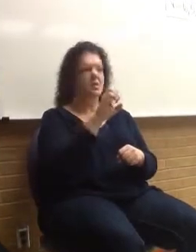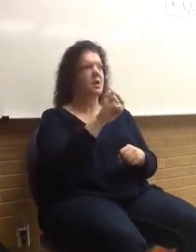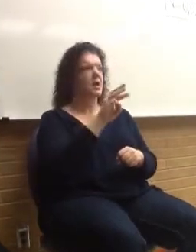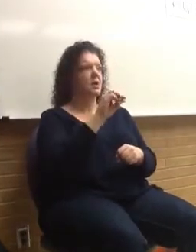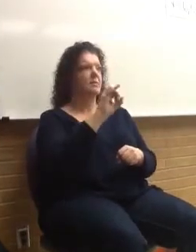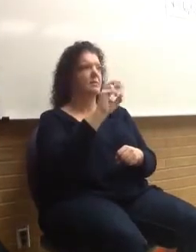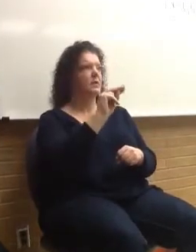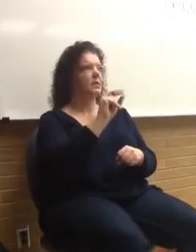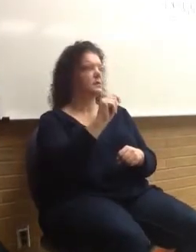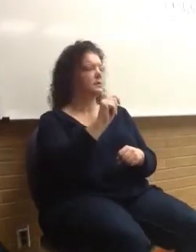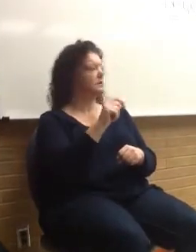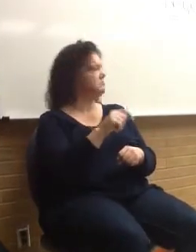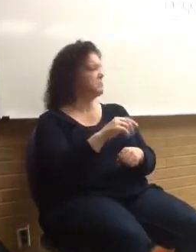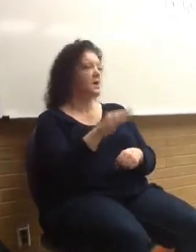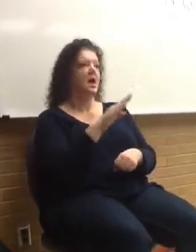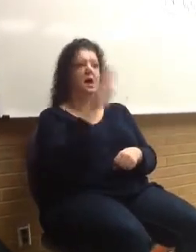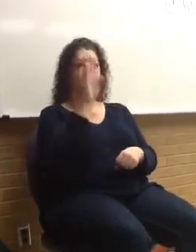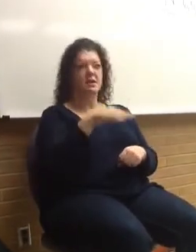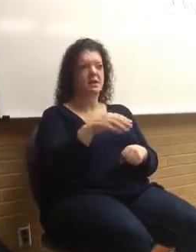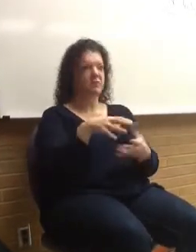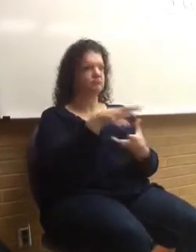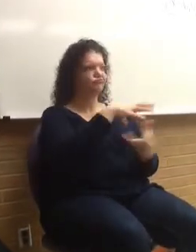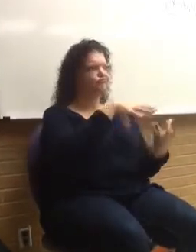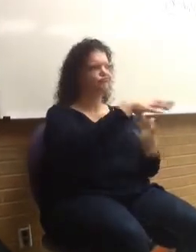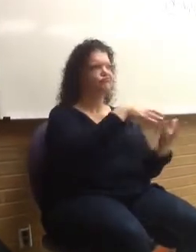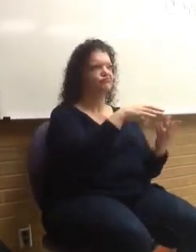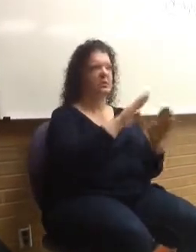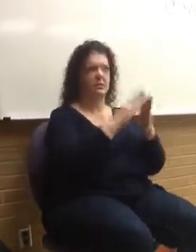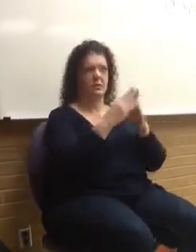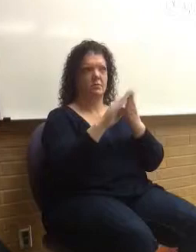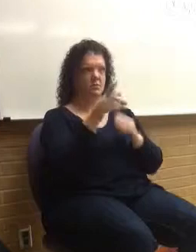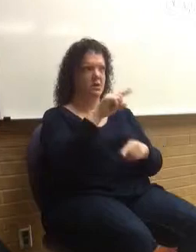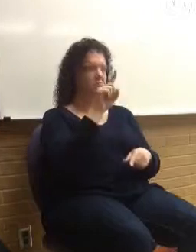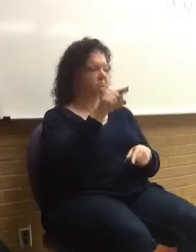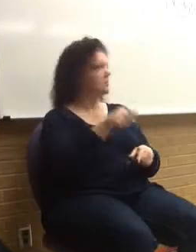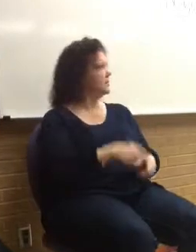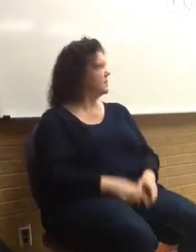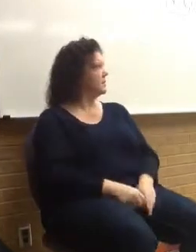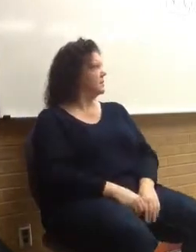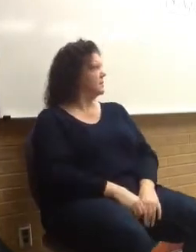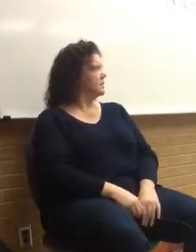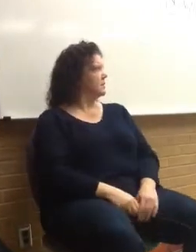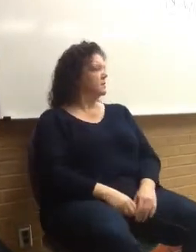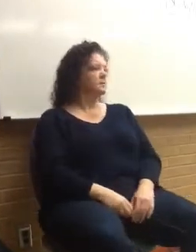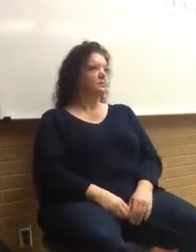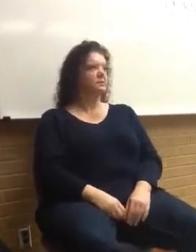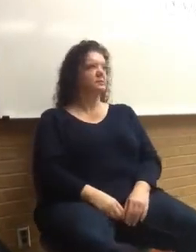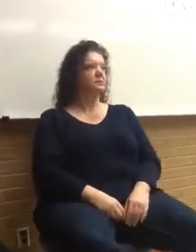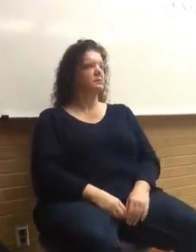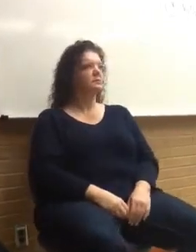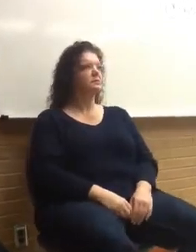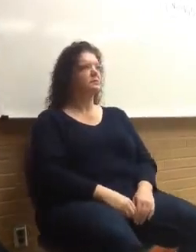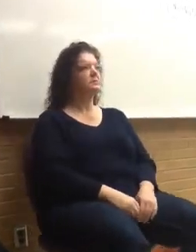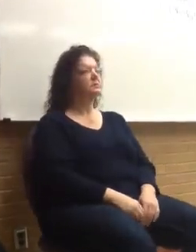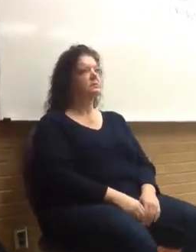never circulated. In other words, they take like presidents, vice presidents, somebody importance order. You know